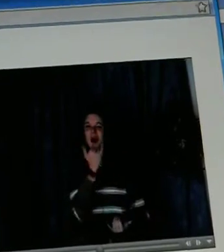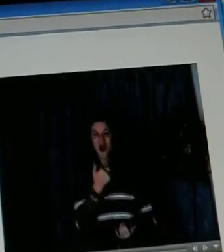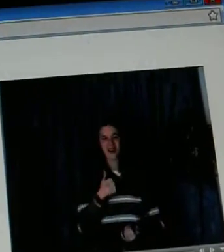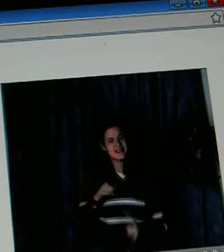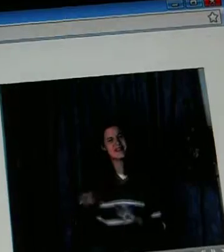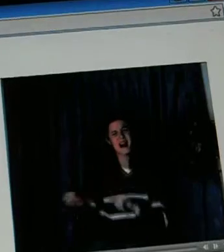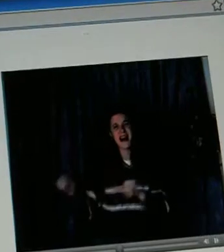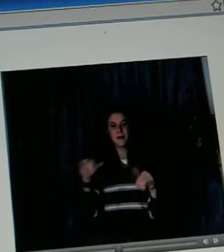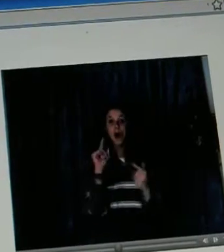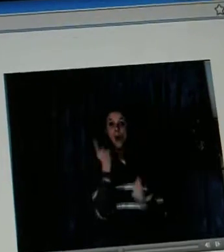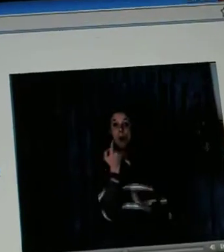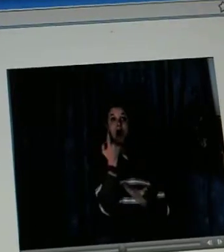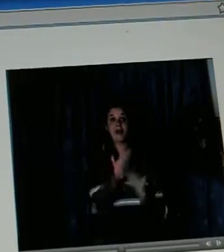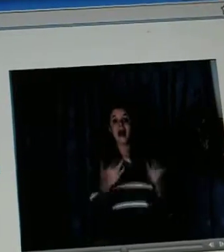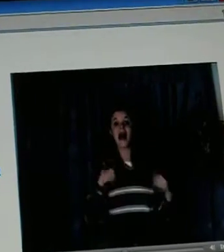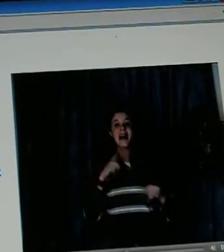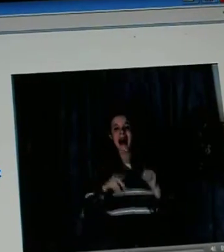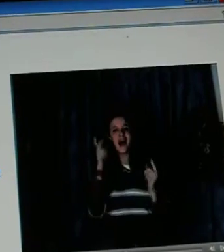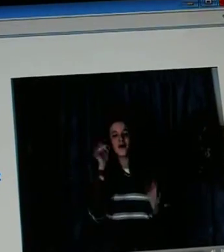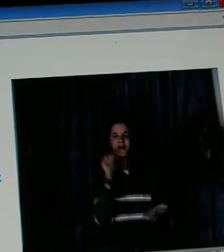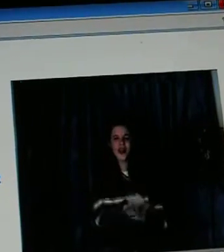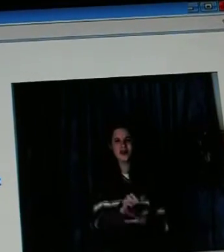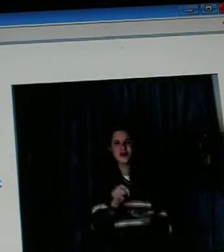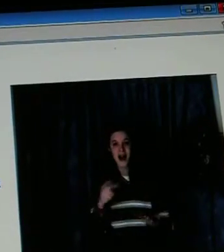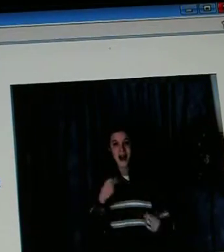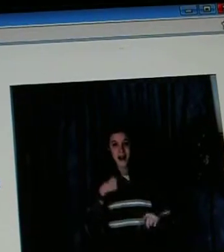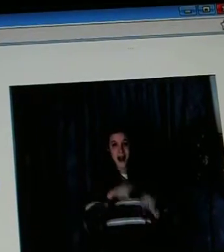questions if you're unsure about something.